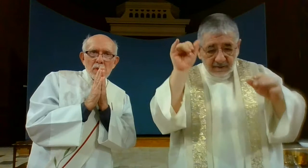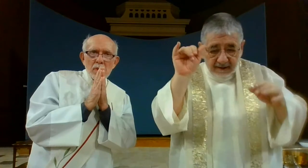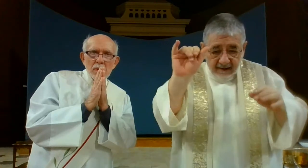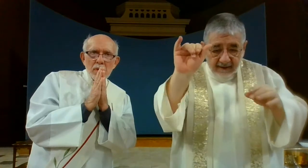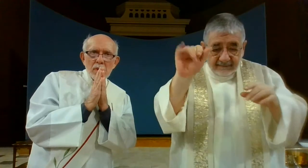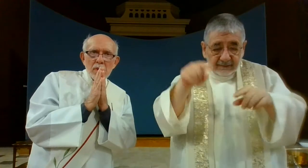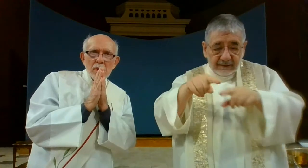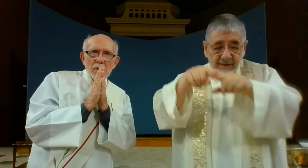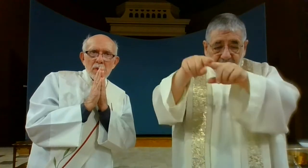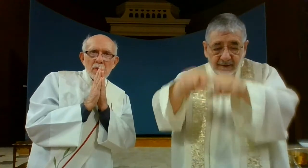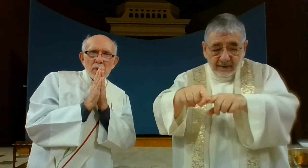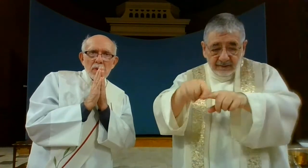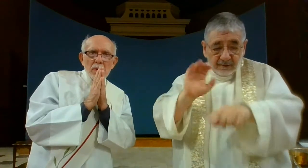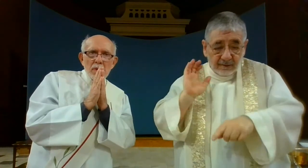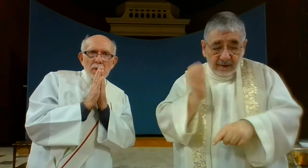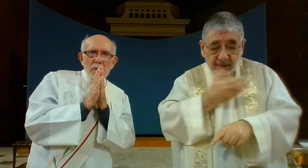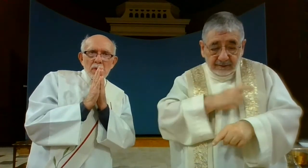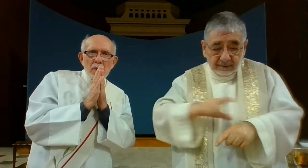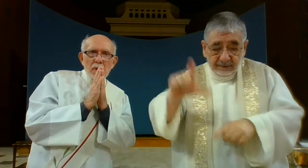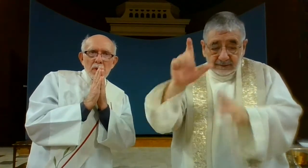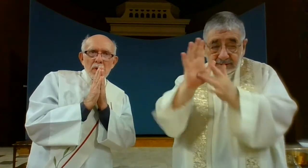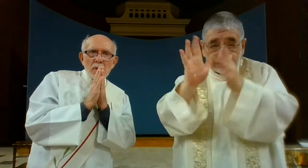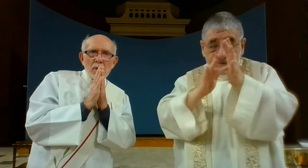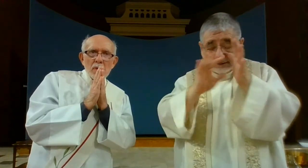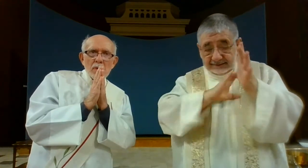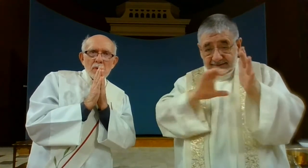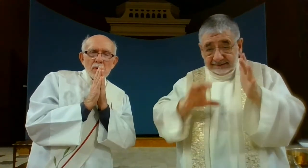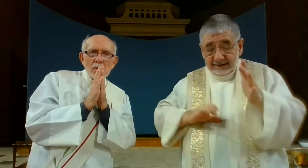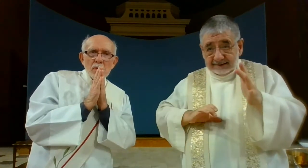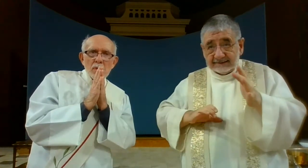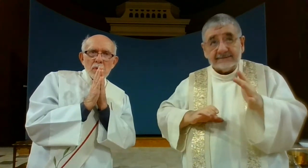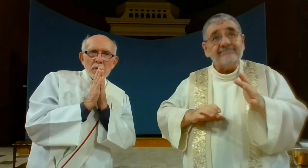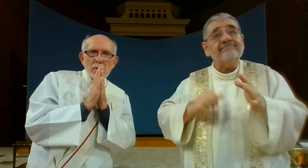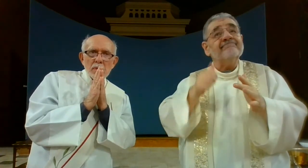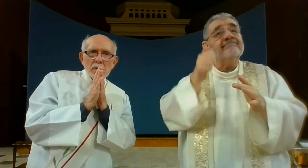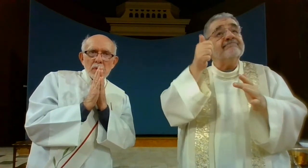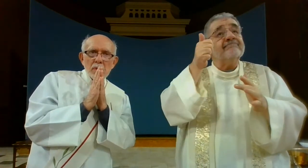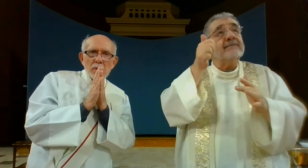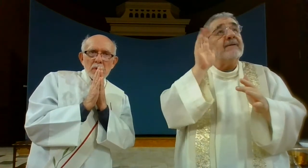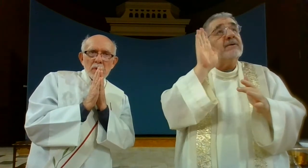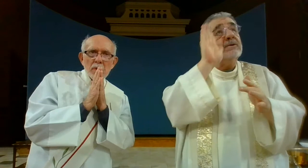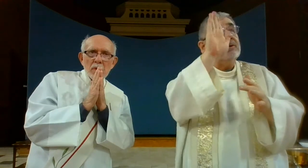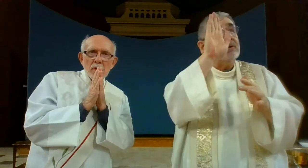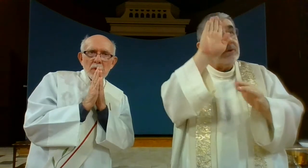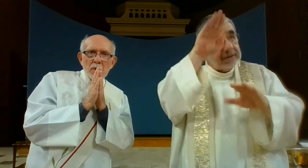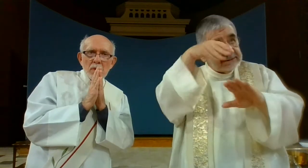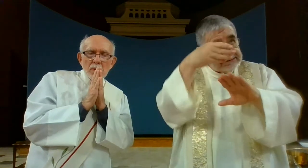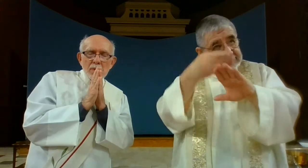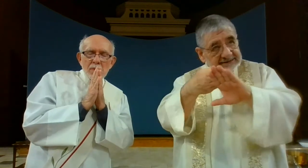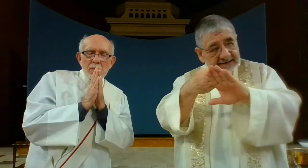eternal rewards. Through our Lord Jesus Christ, your Son,